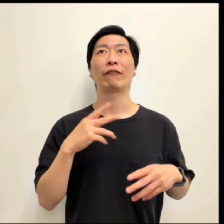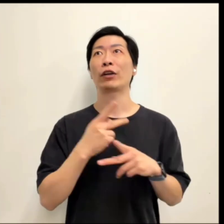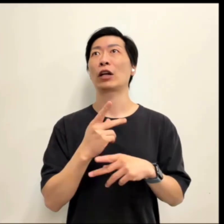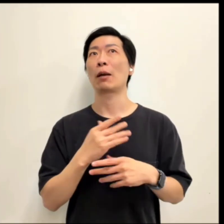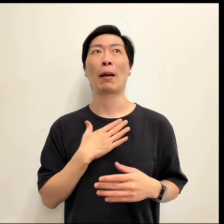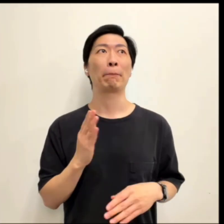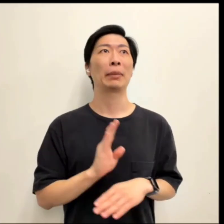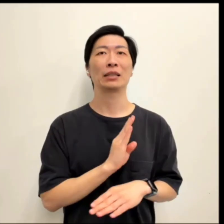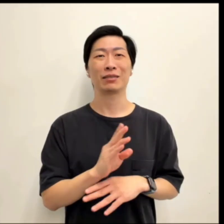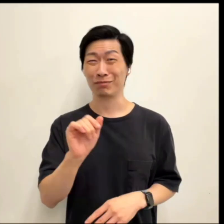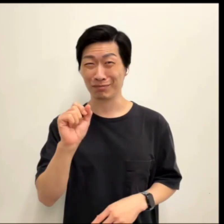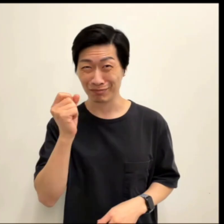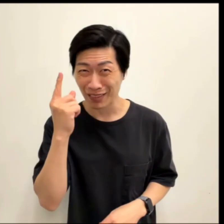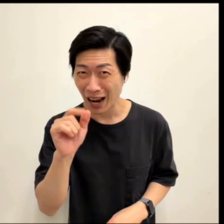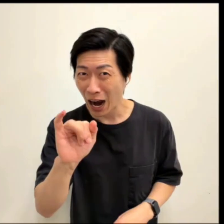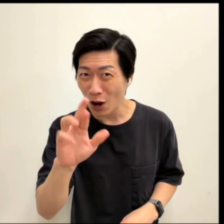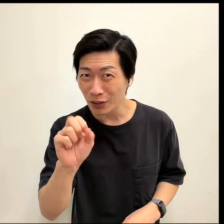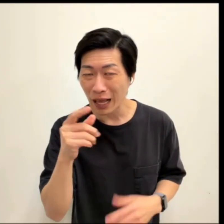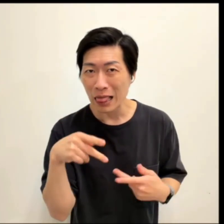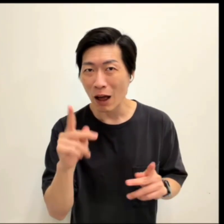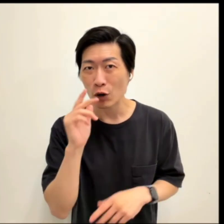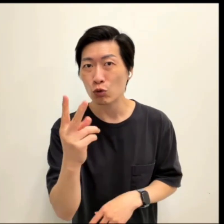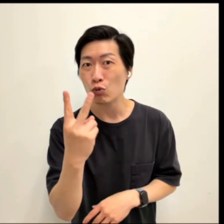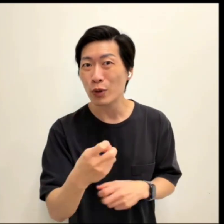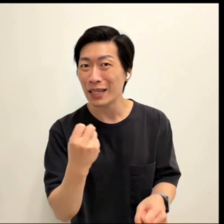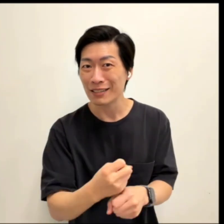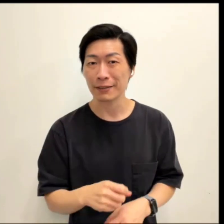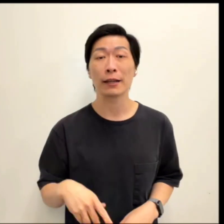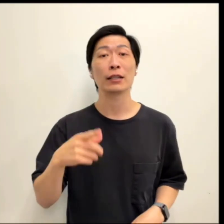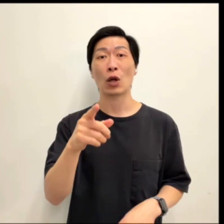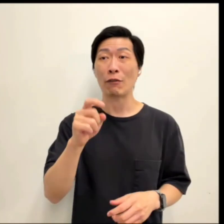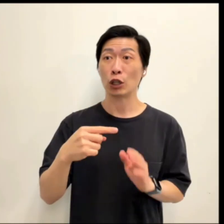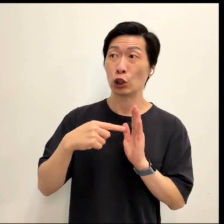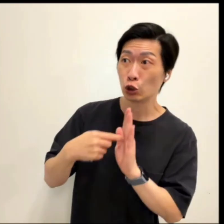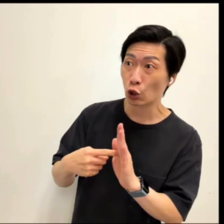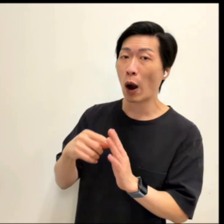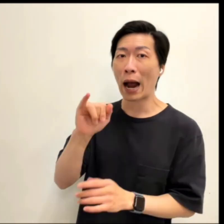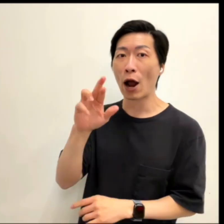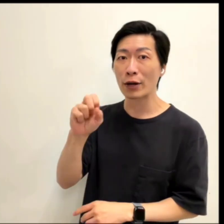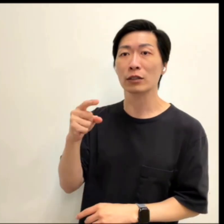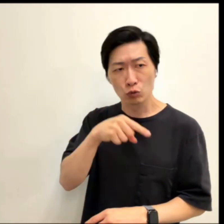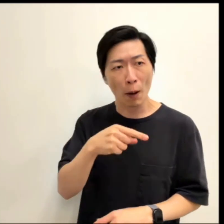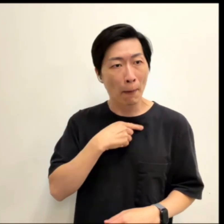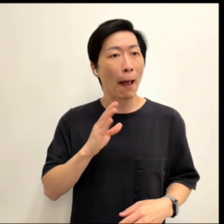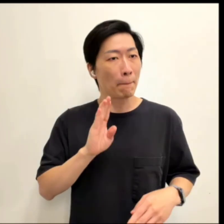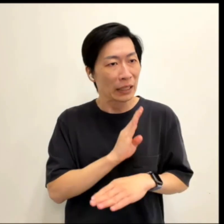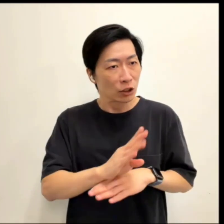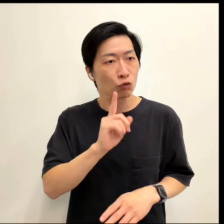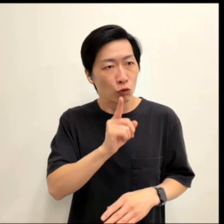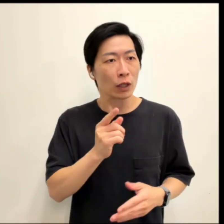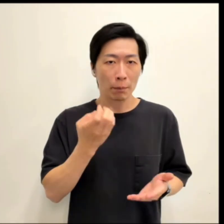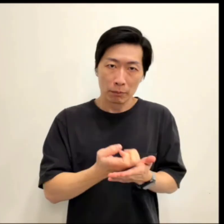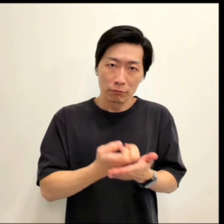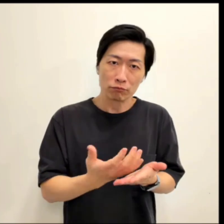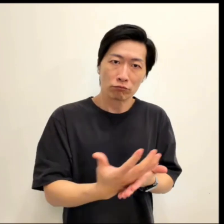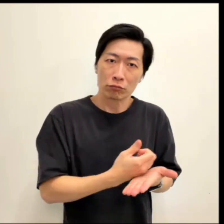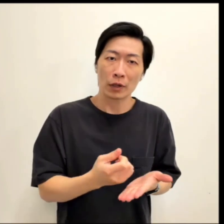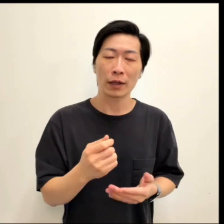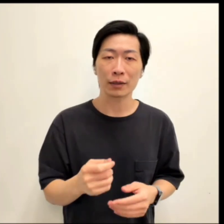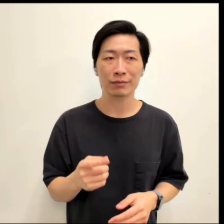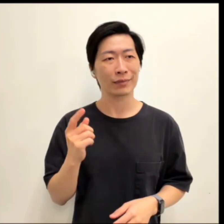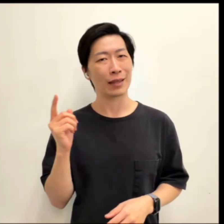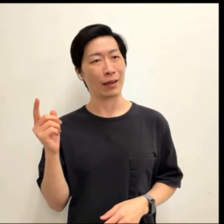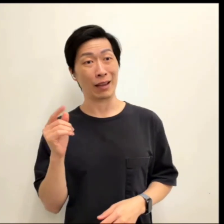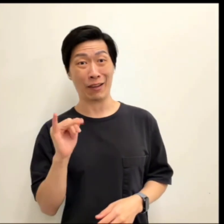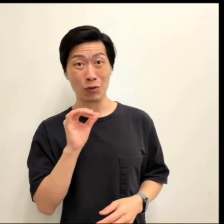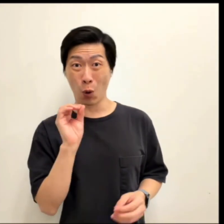no income on the tax returns. They stick out like a sore thumb to the IRS because you're essentially saying, I'm just writing stuff off and haven't figured out what I'm doing yet. IRS